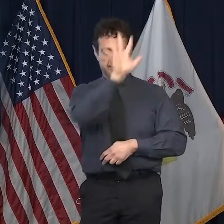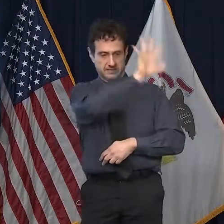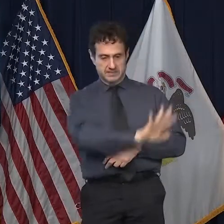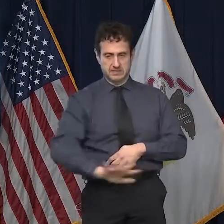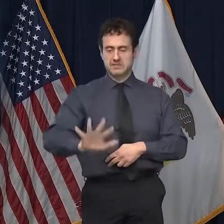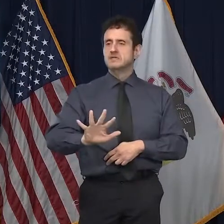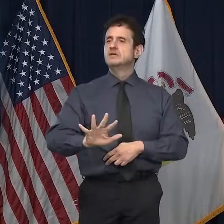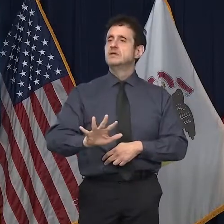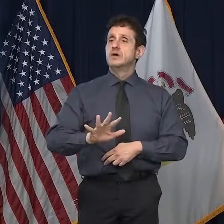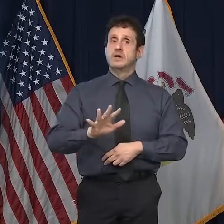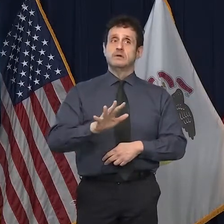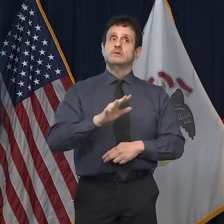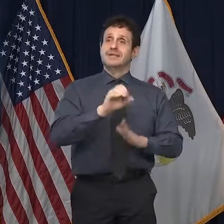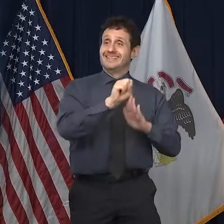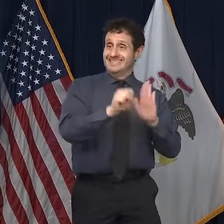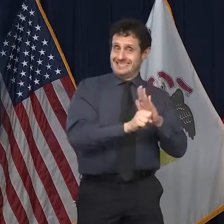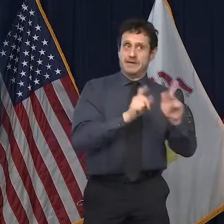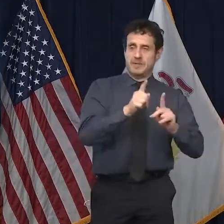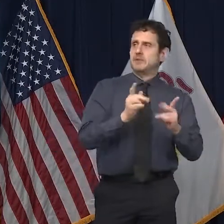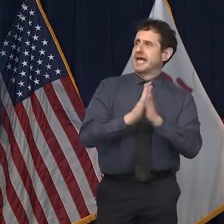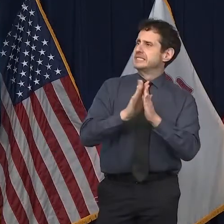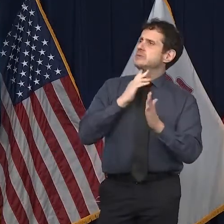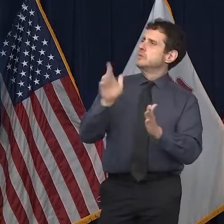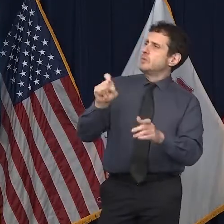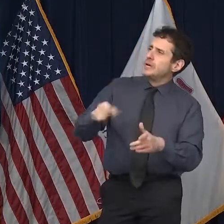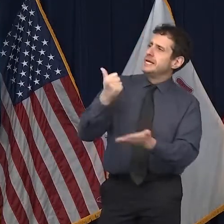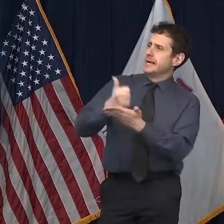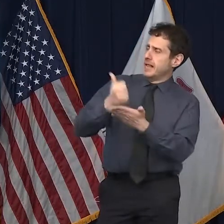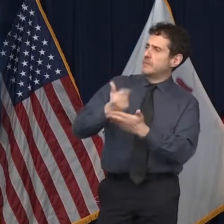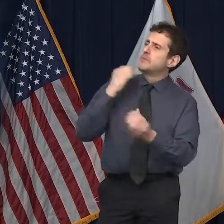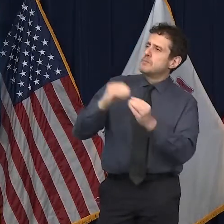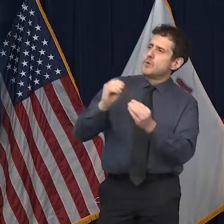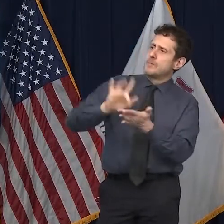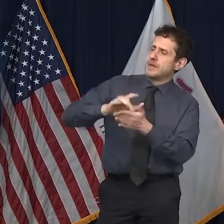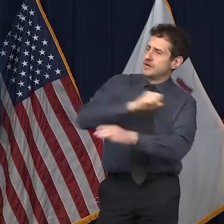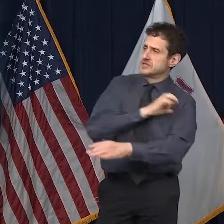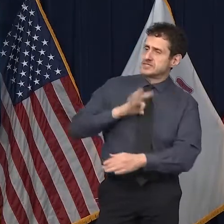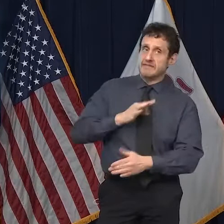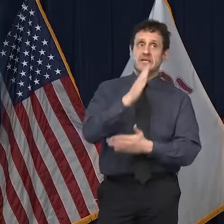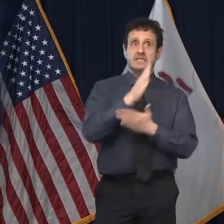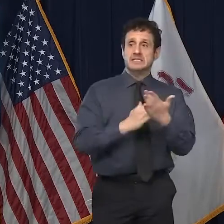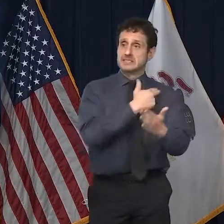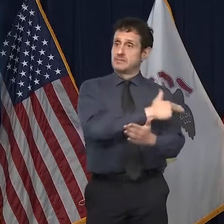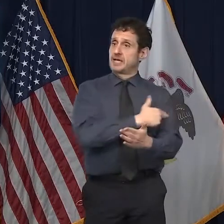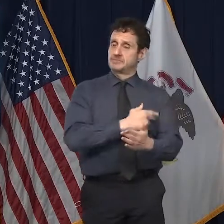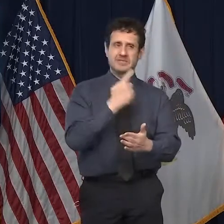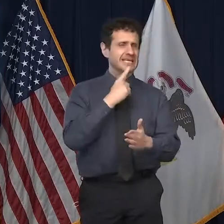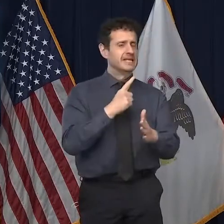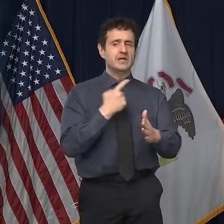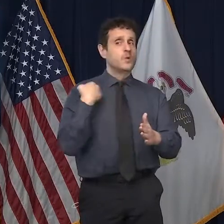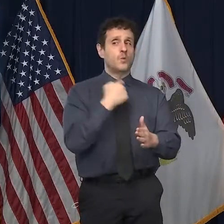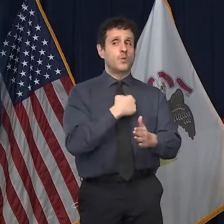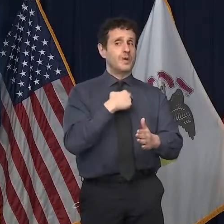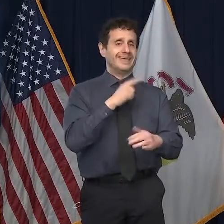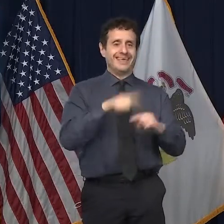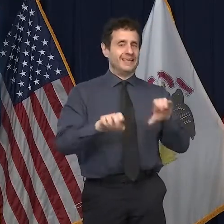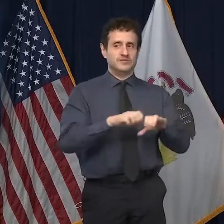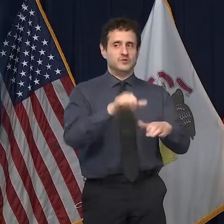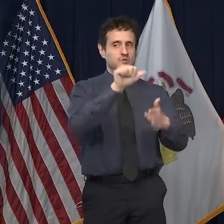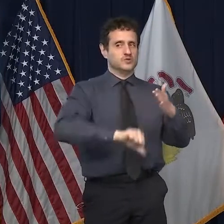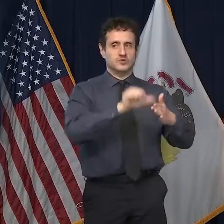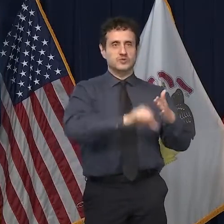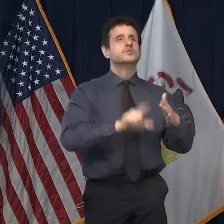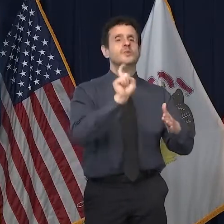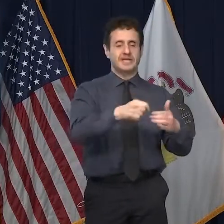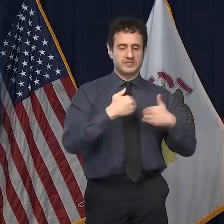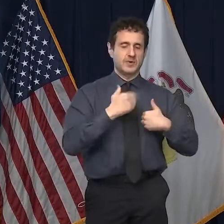for medical staff. We know of some hospitals that have already slowed down elective surgeries to have beds. So there is